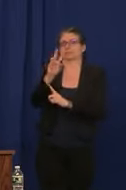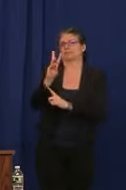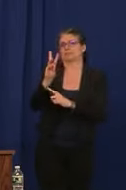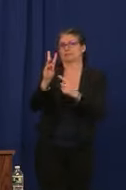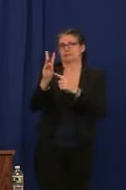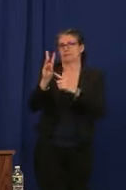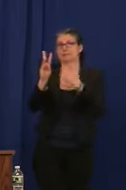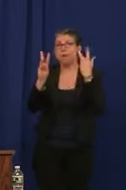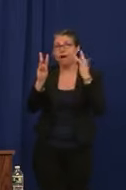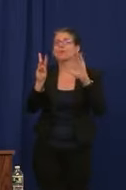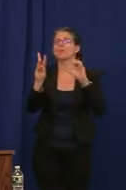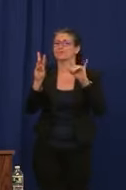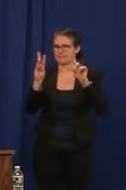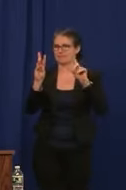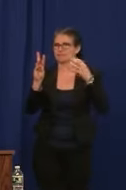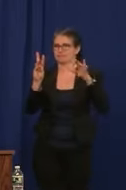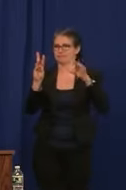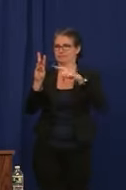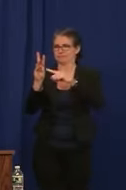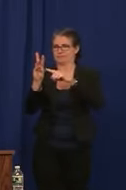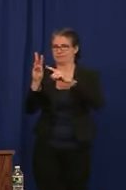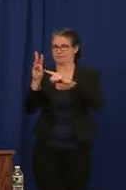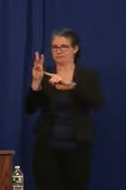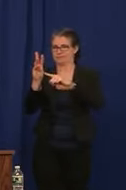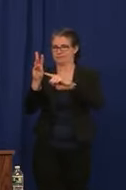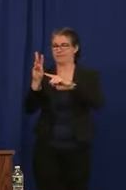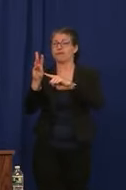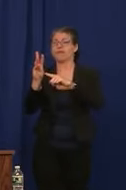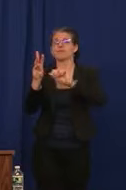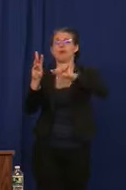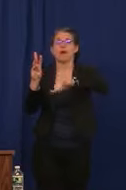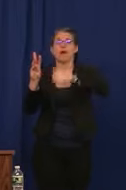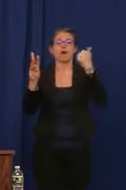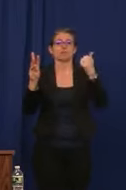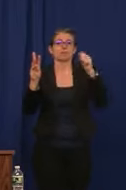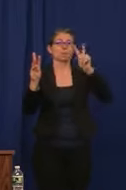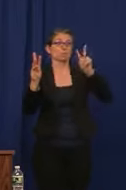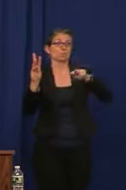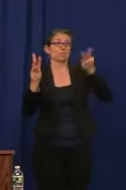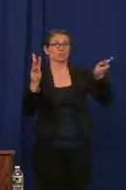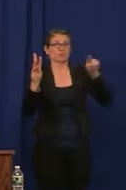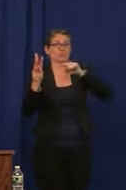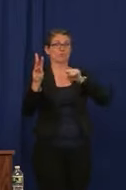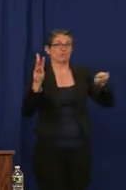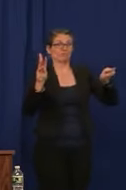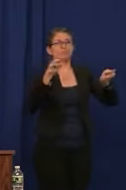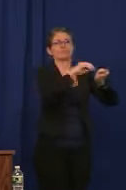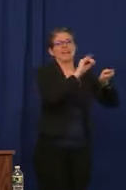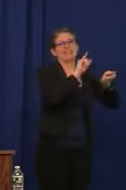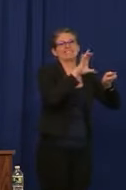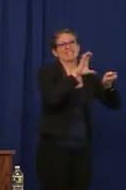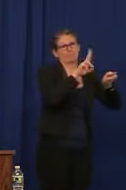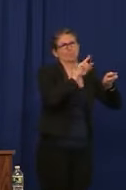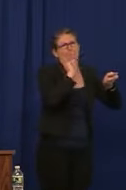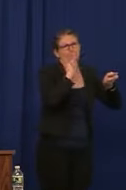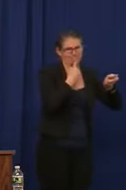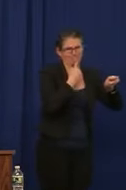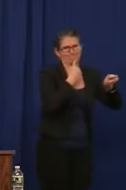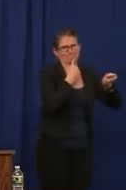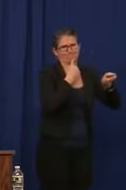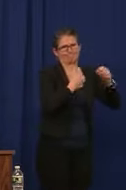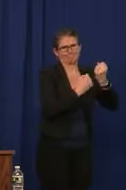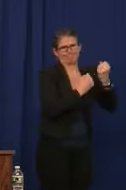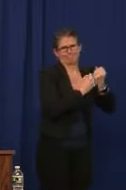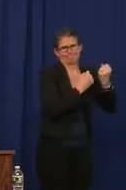an additional 22 individuals who are unfortunately in intensive care right now. That's a total